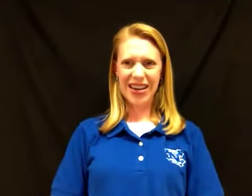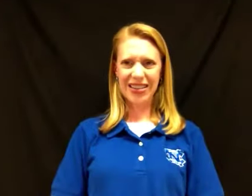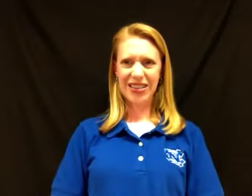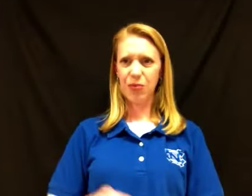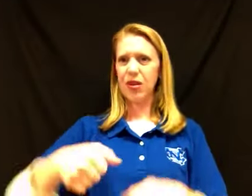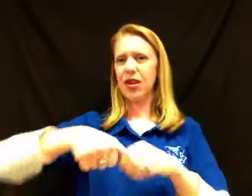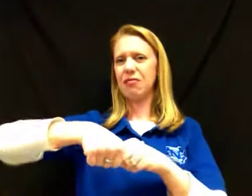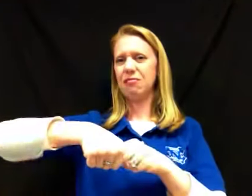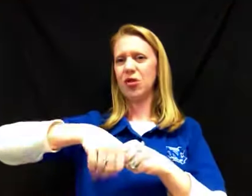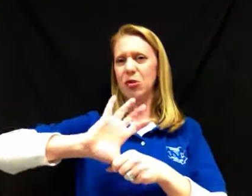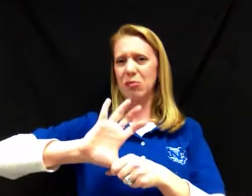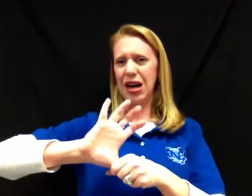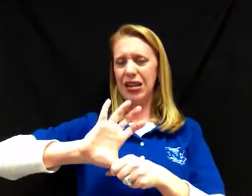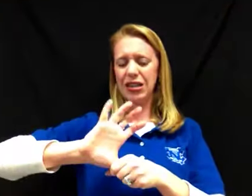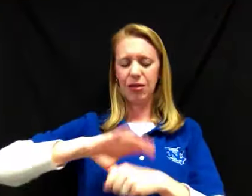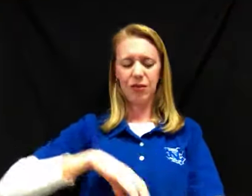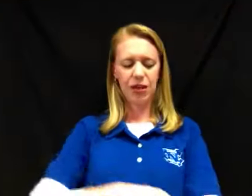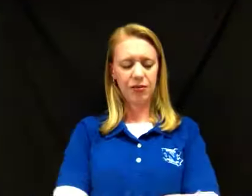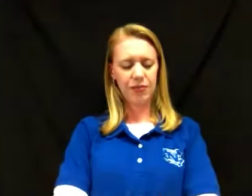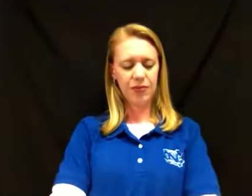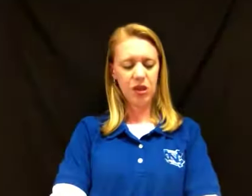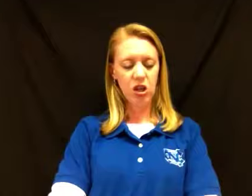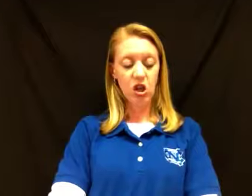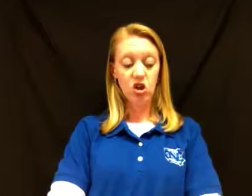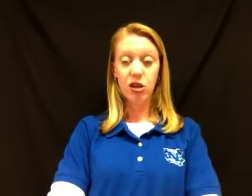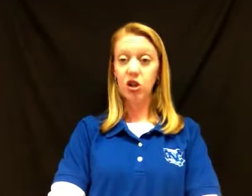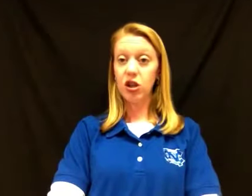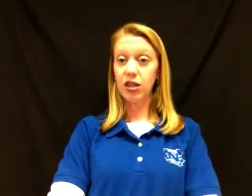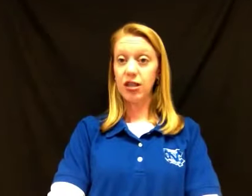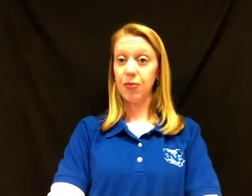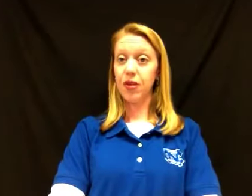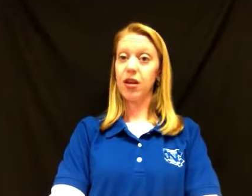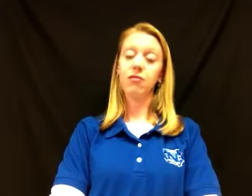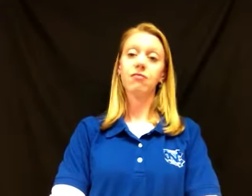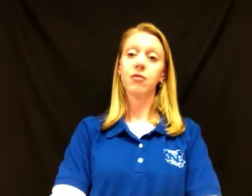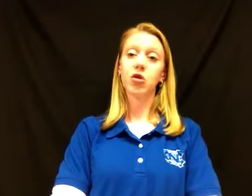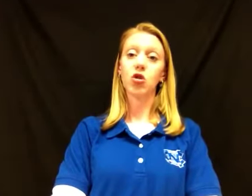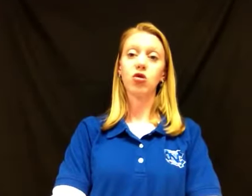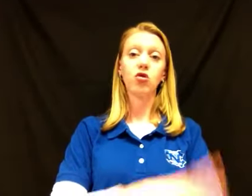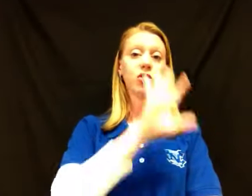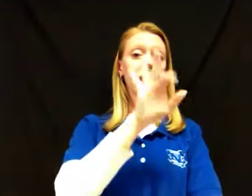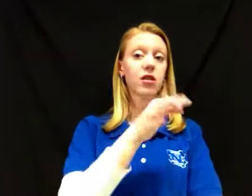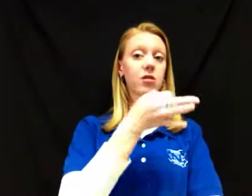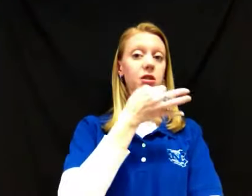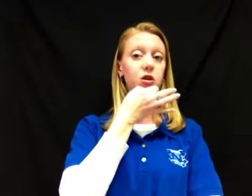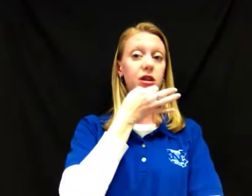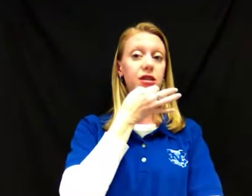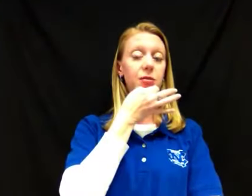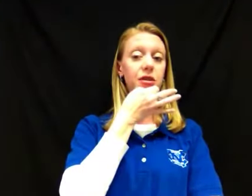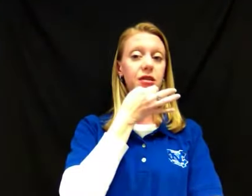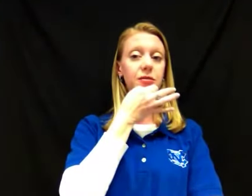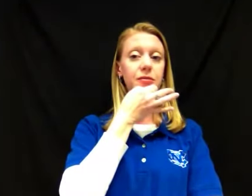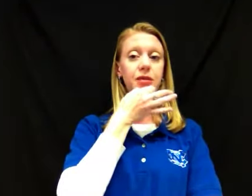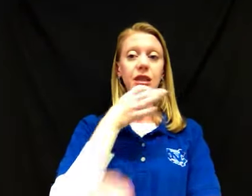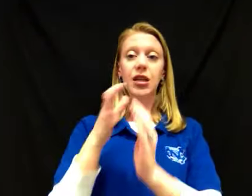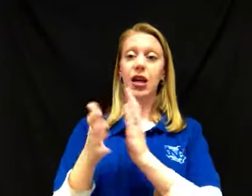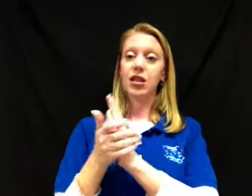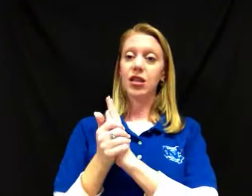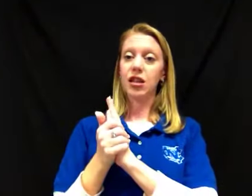at something. To be bad at something. To be good at something. I'm going to show you two signs. To be good at something. And then this sign